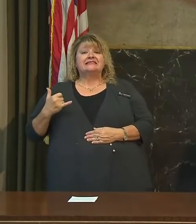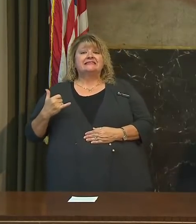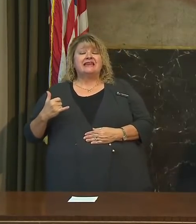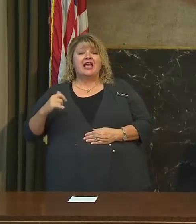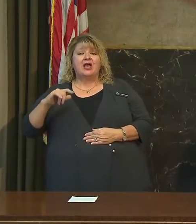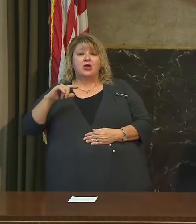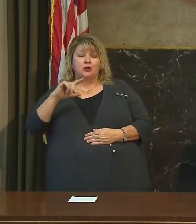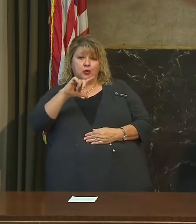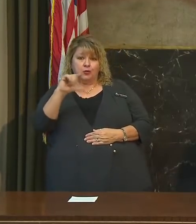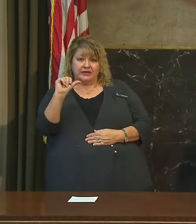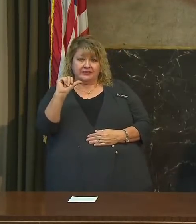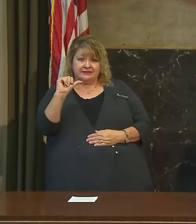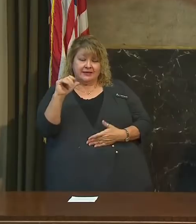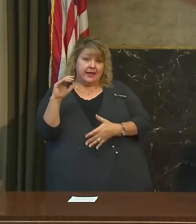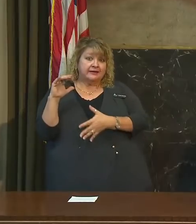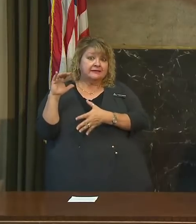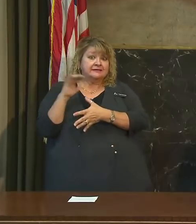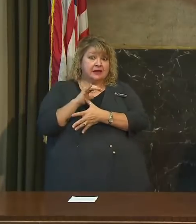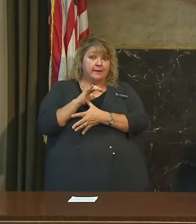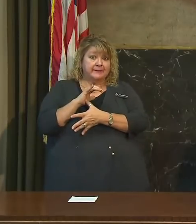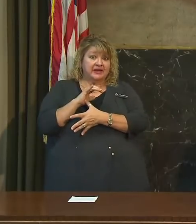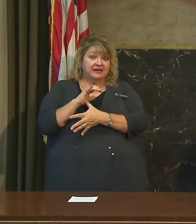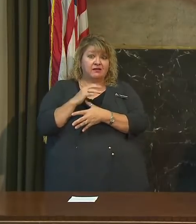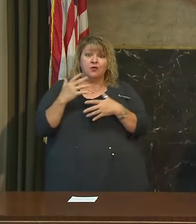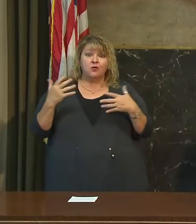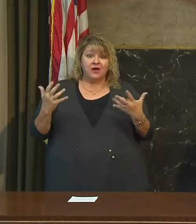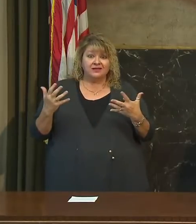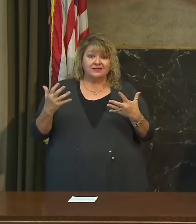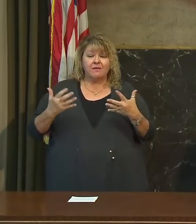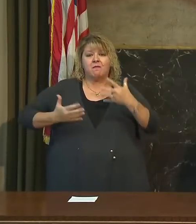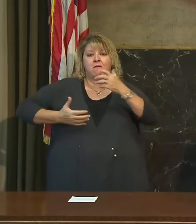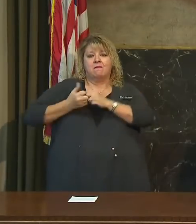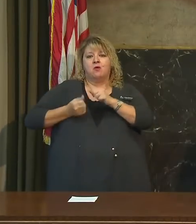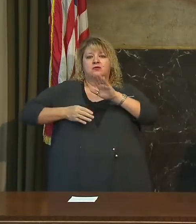rate in cases per capita in the United States of America.